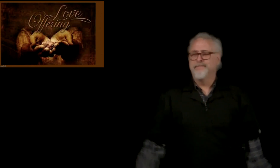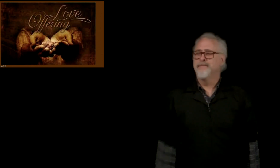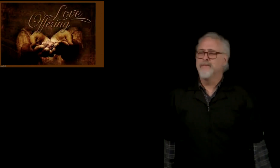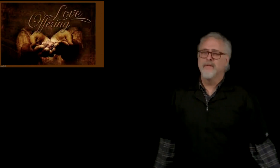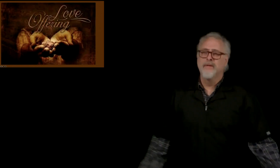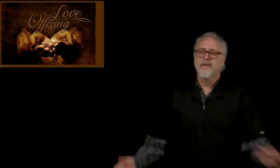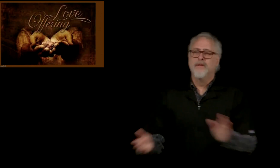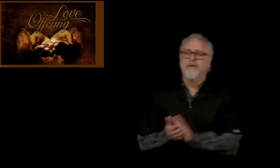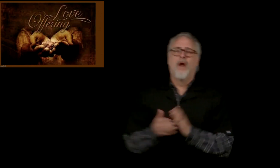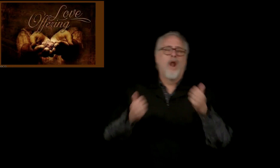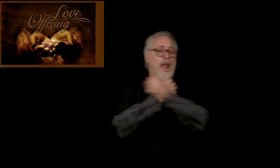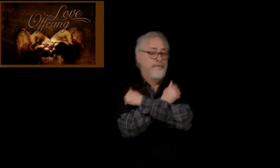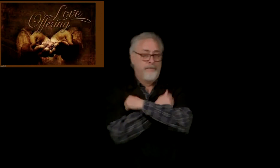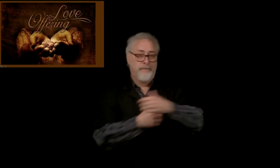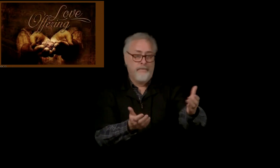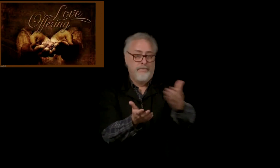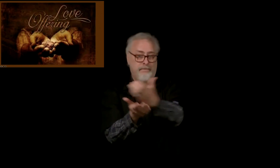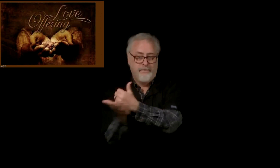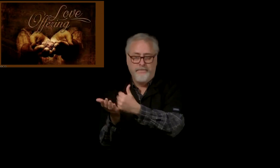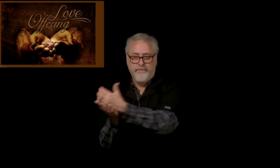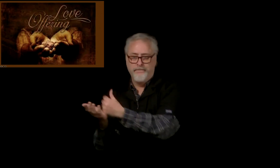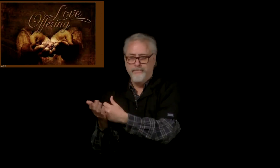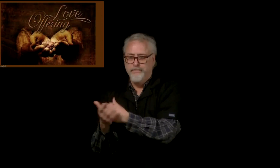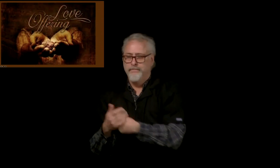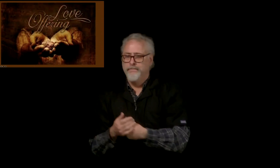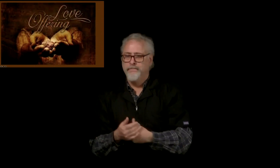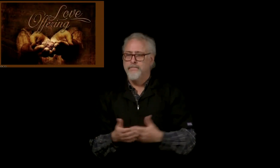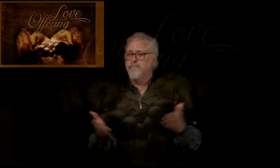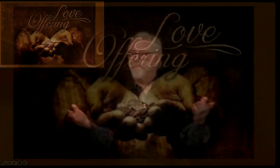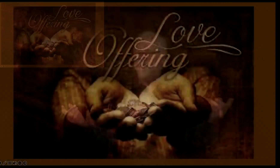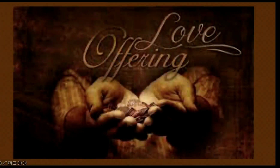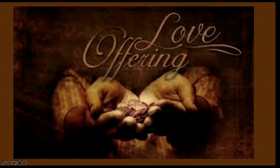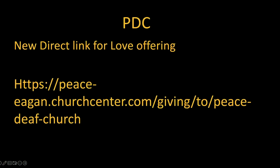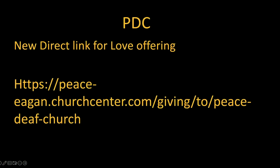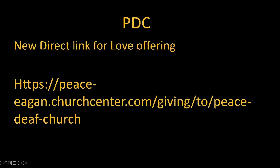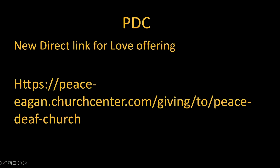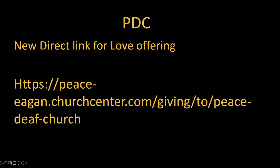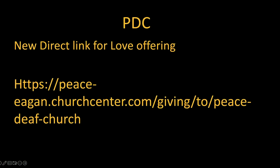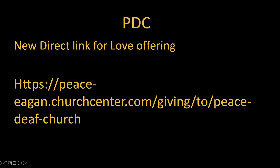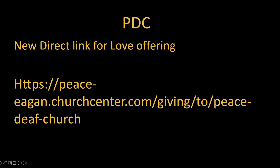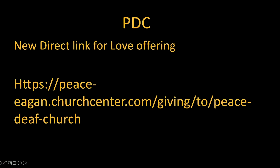The music really matches the prayers. Next is our love offering.